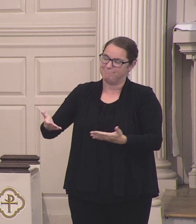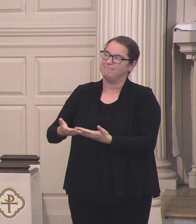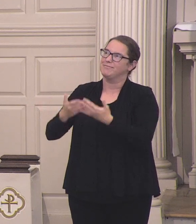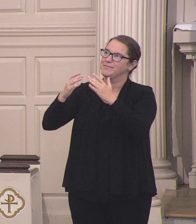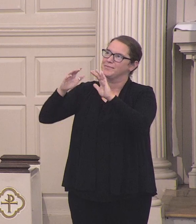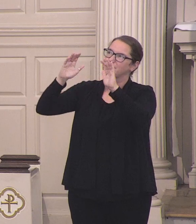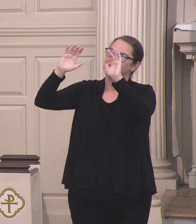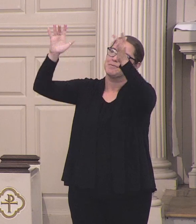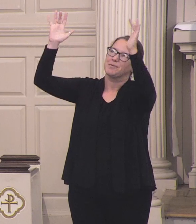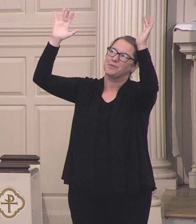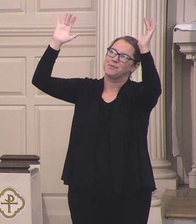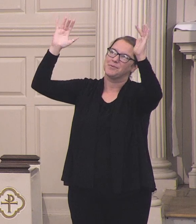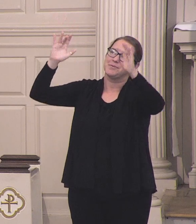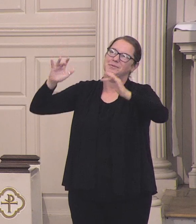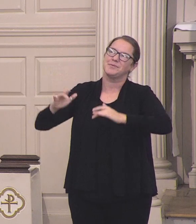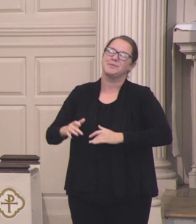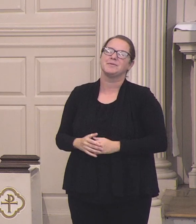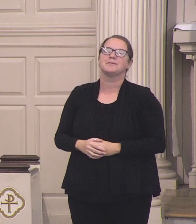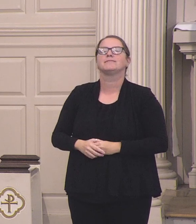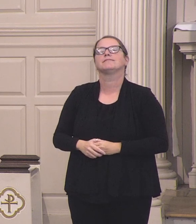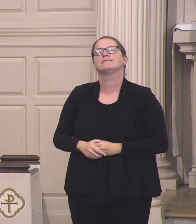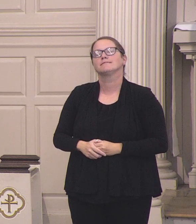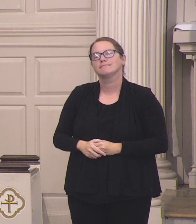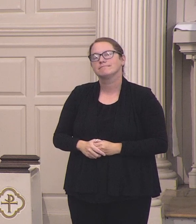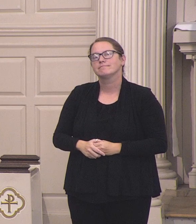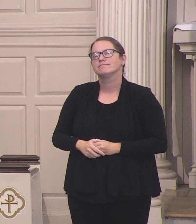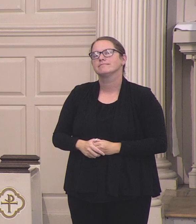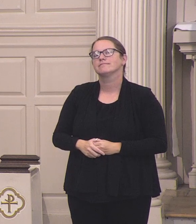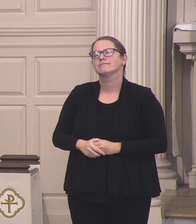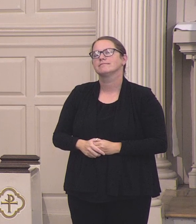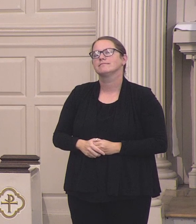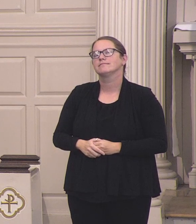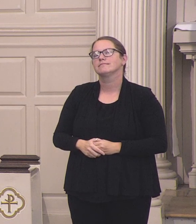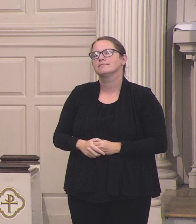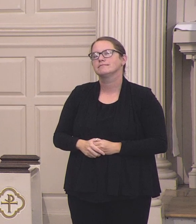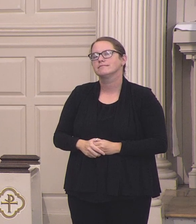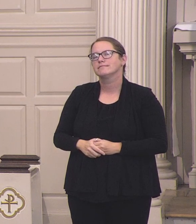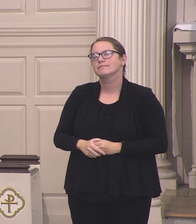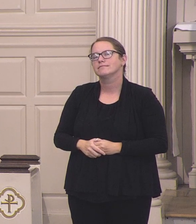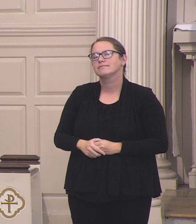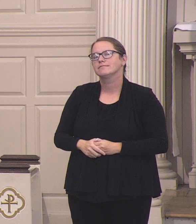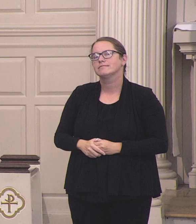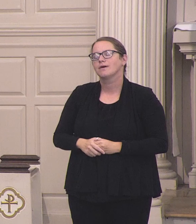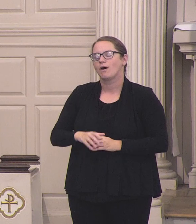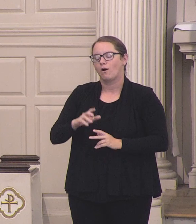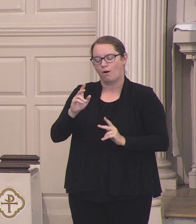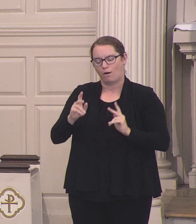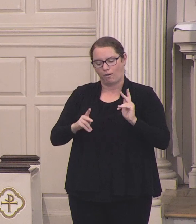upon him, to all who call upon him in truth.